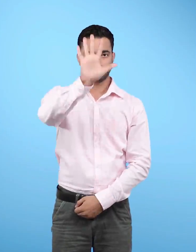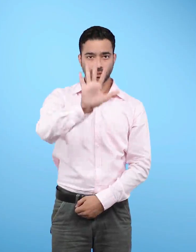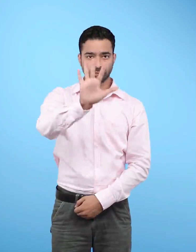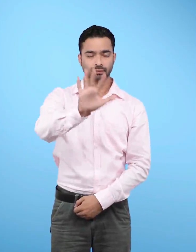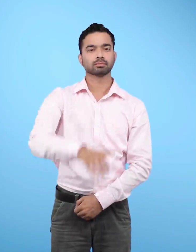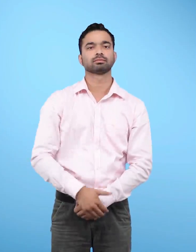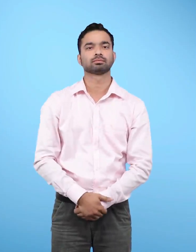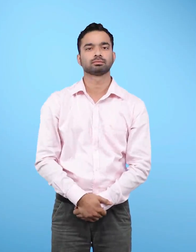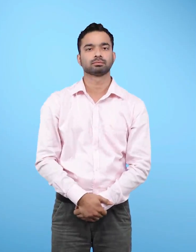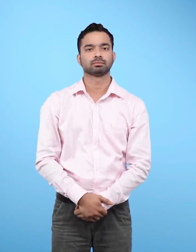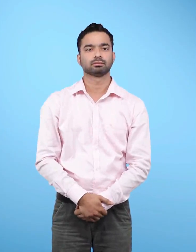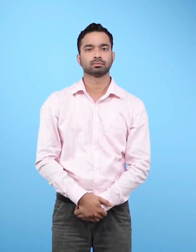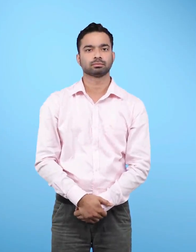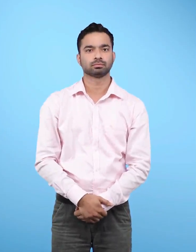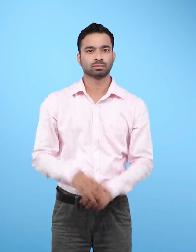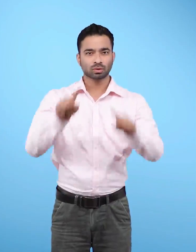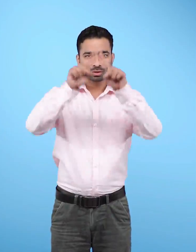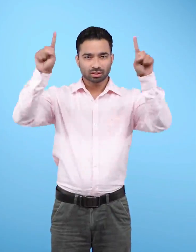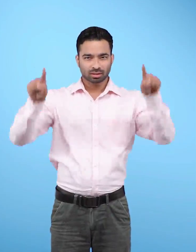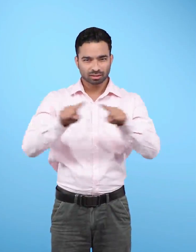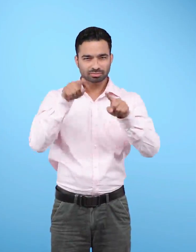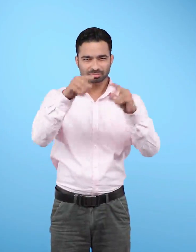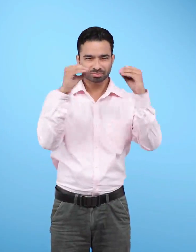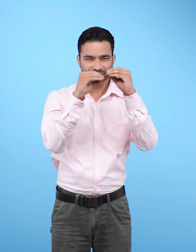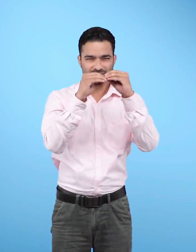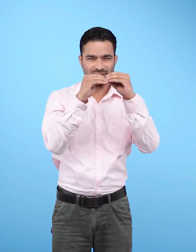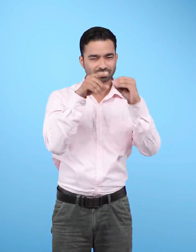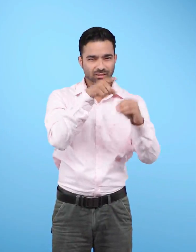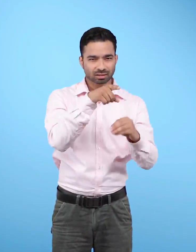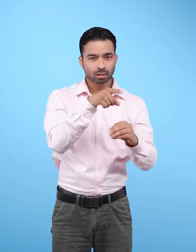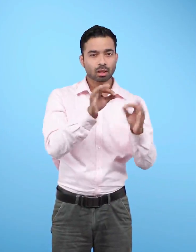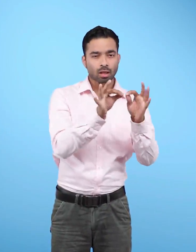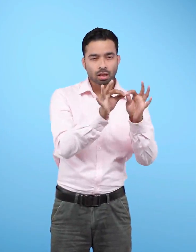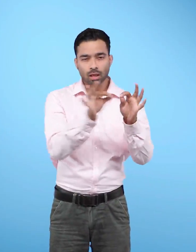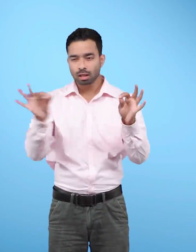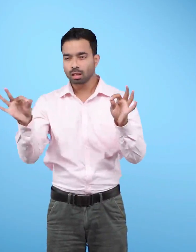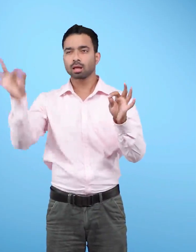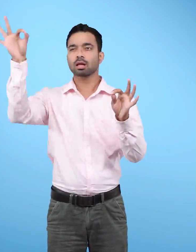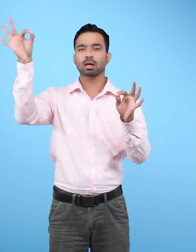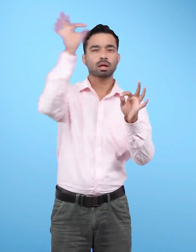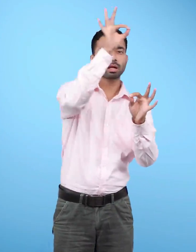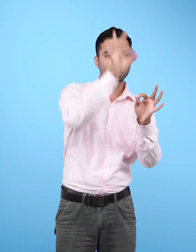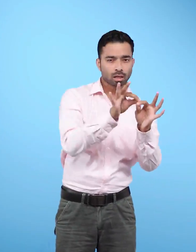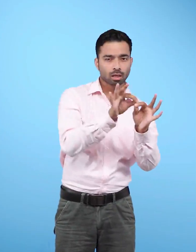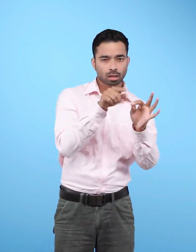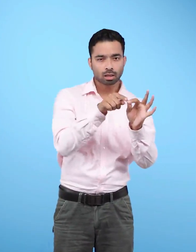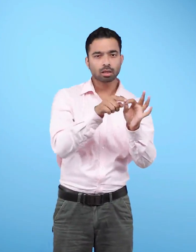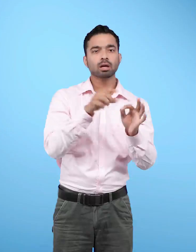5. The perimeter of square B is dash centimeters.